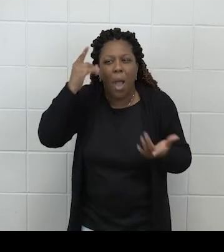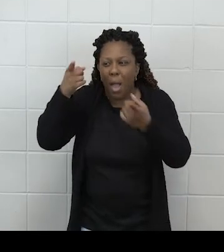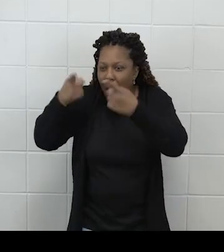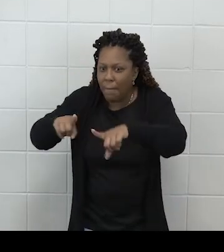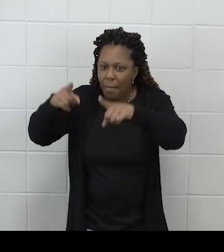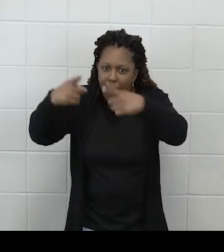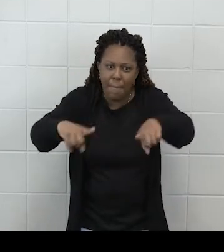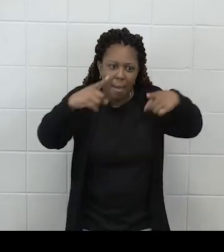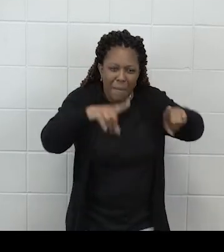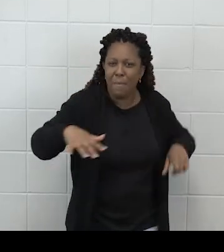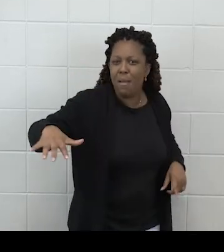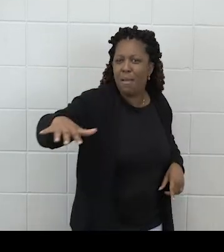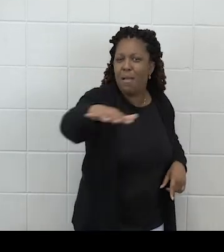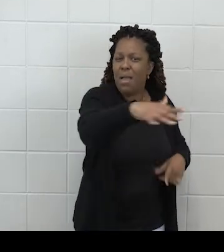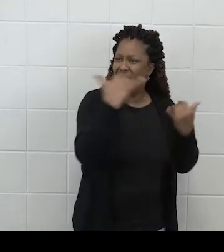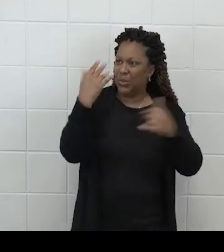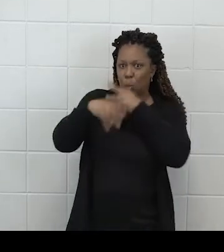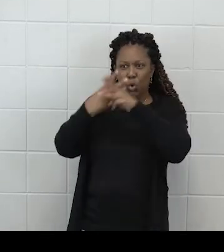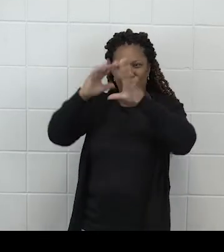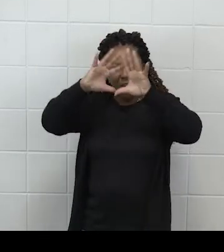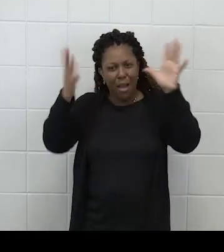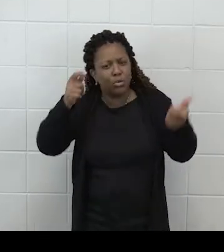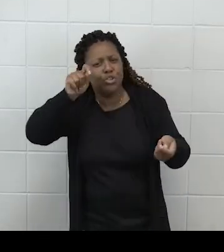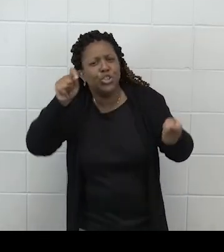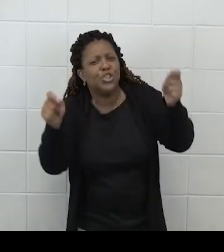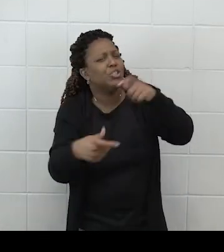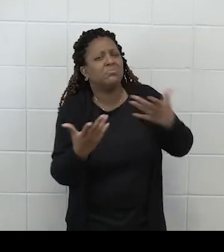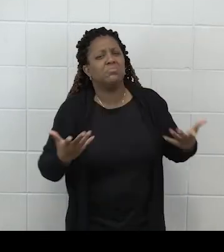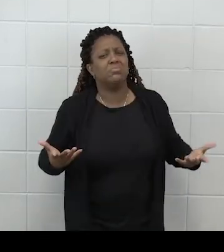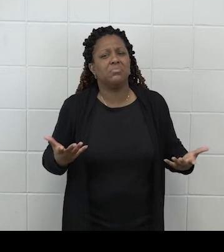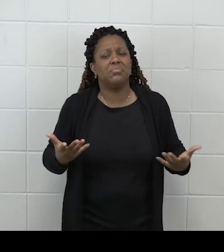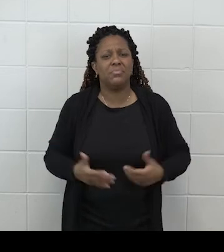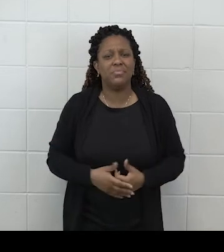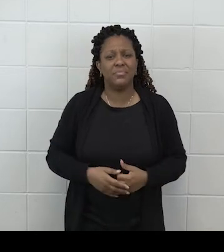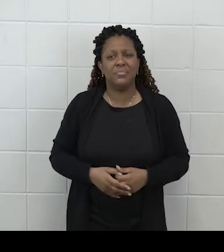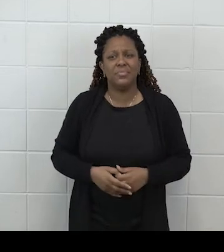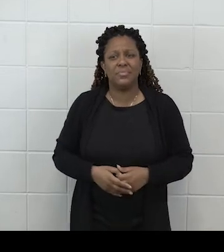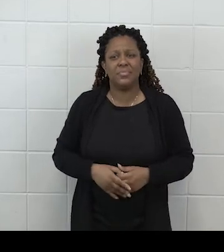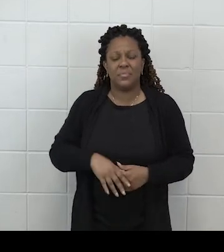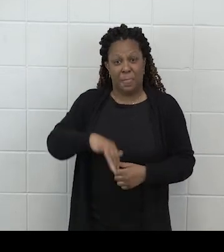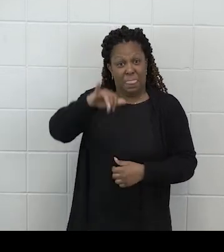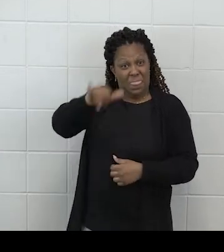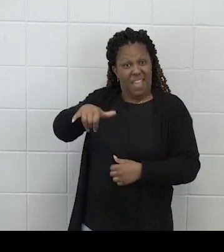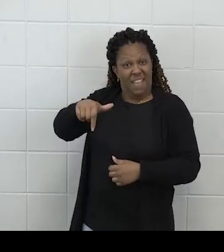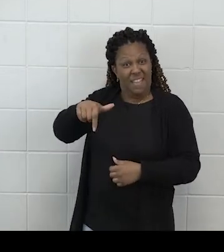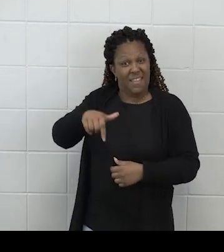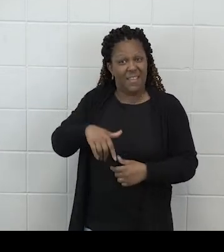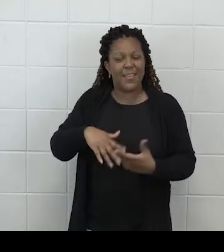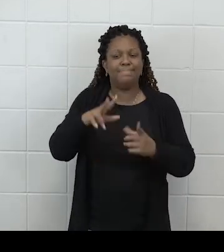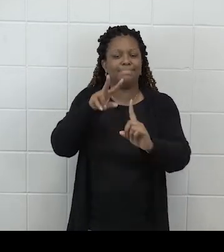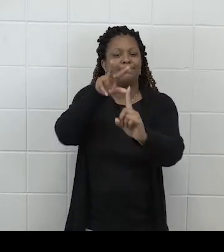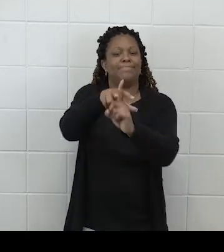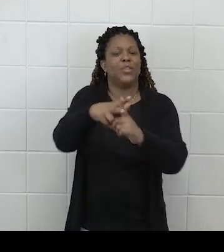world. Which brings me to our text today, where we find a man named Nicodemus, who